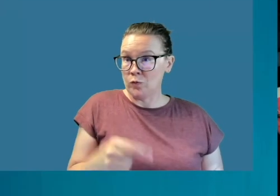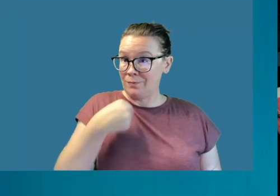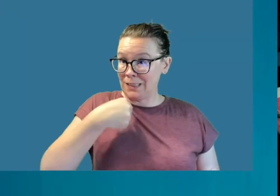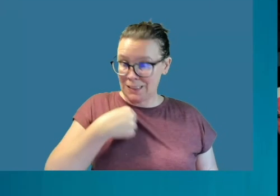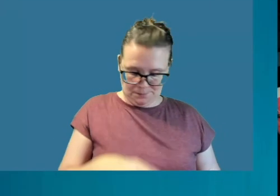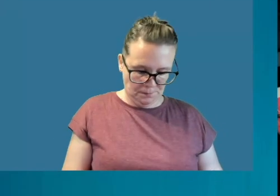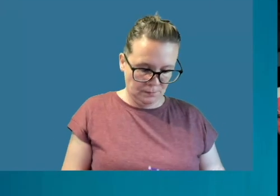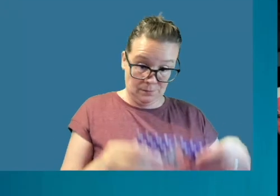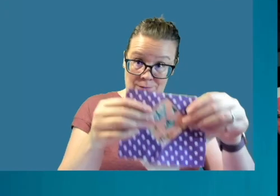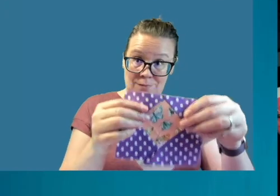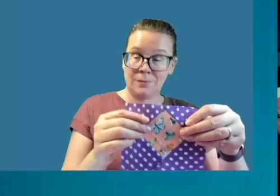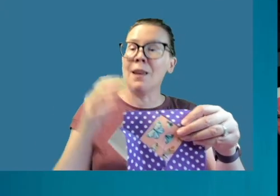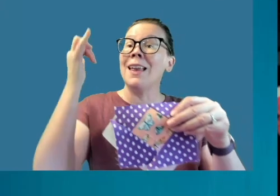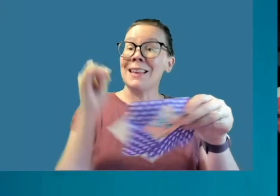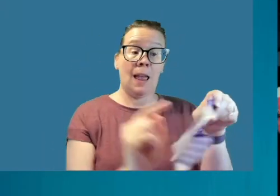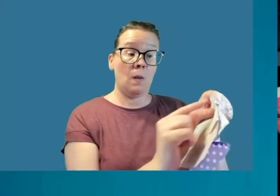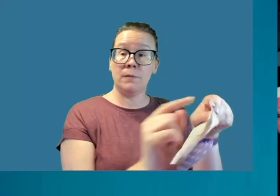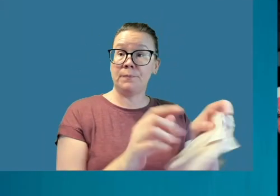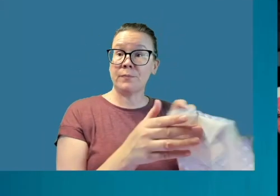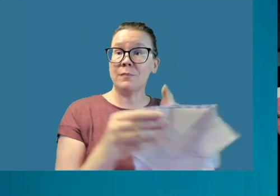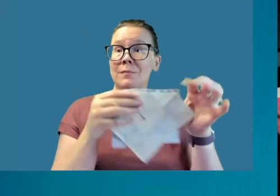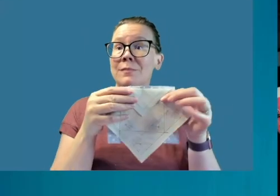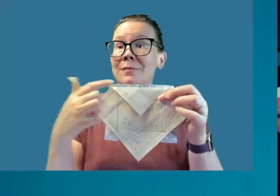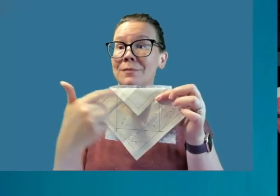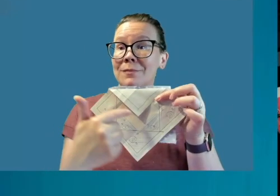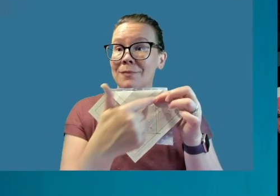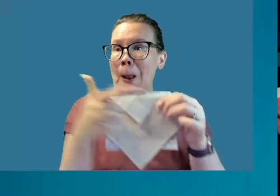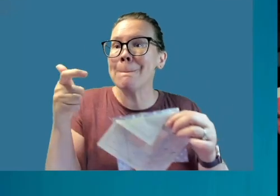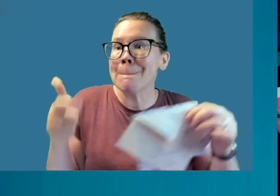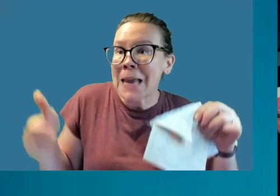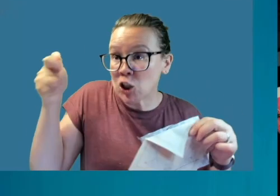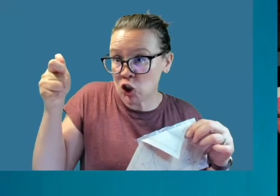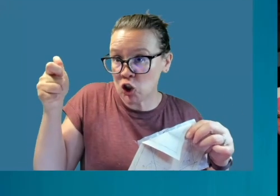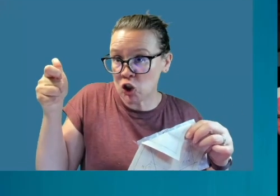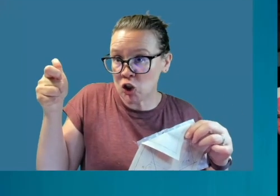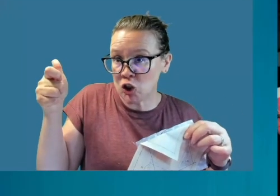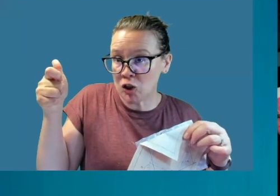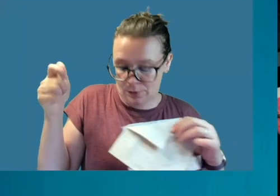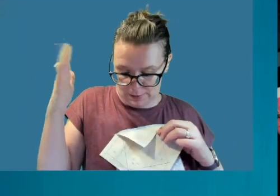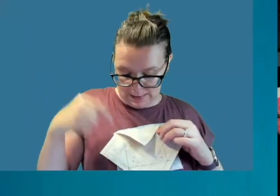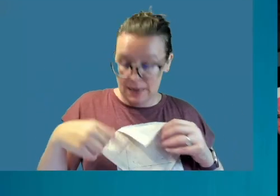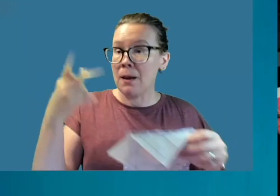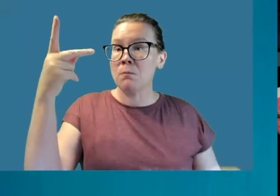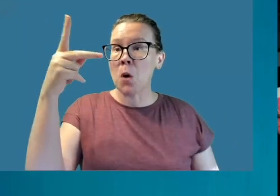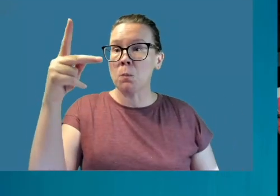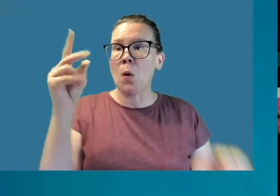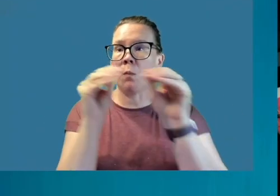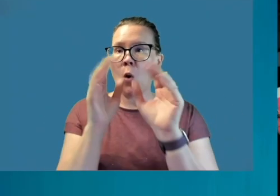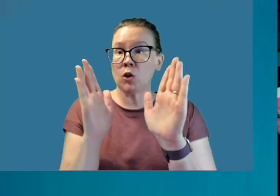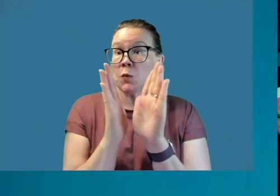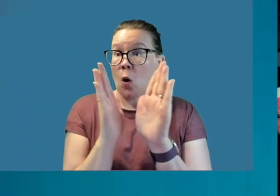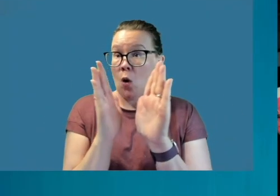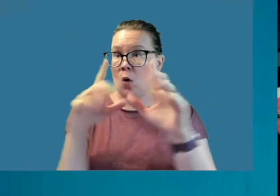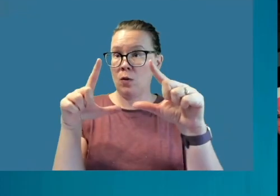The outside row is done precisely the same way, but each of the pieces are bigger than